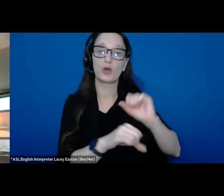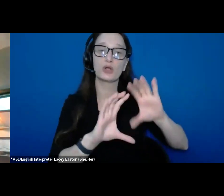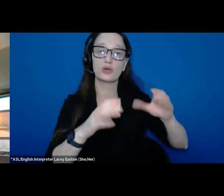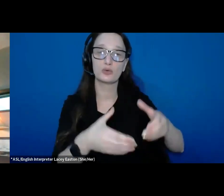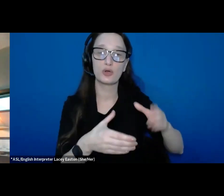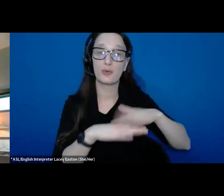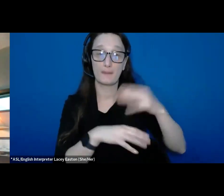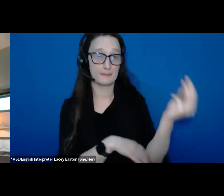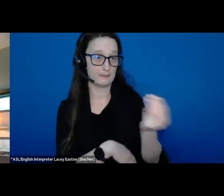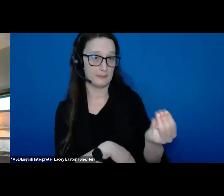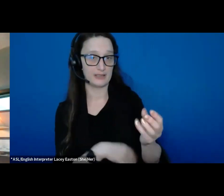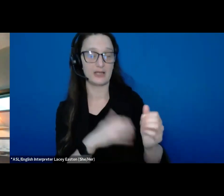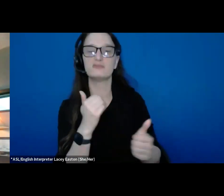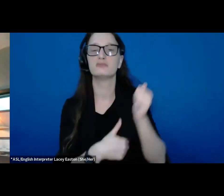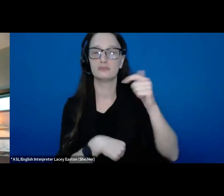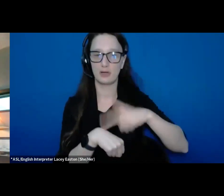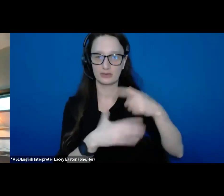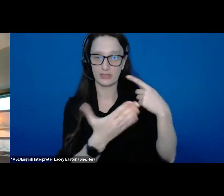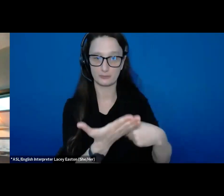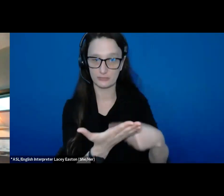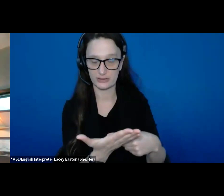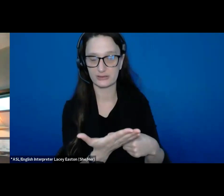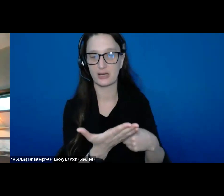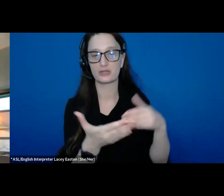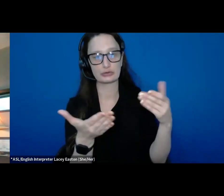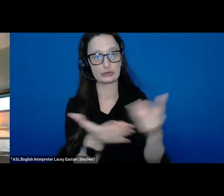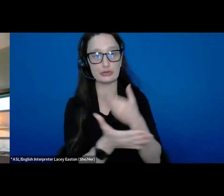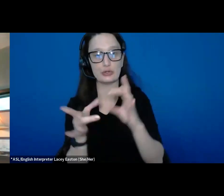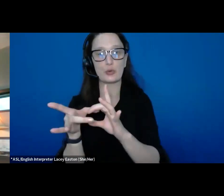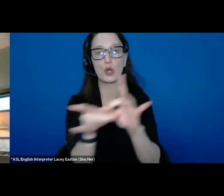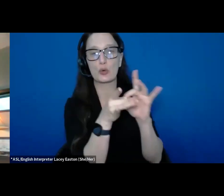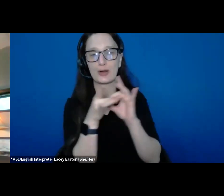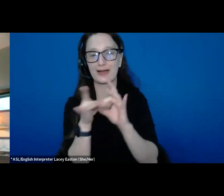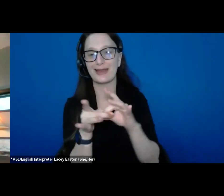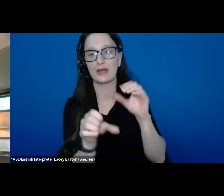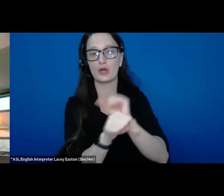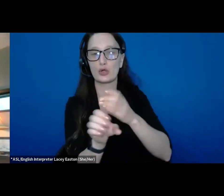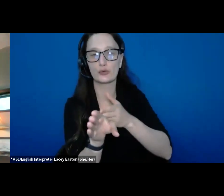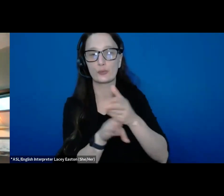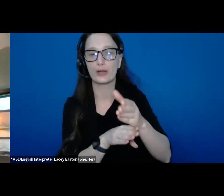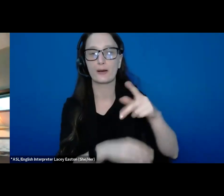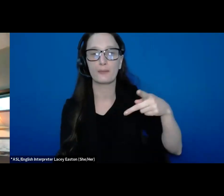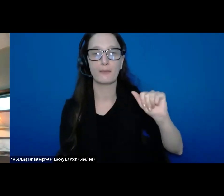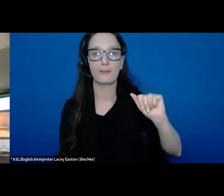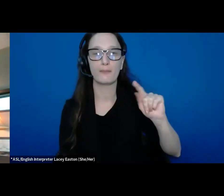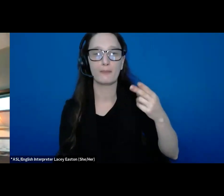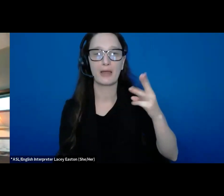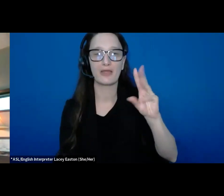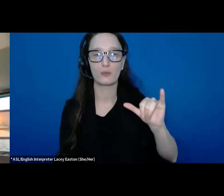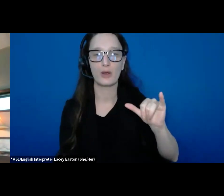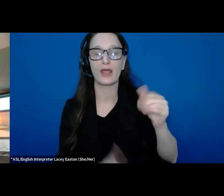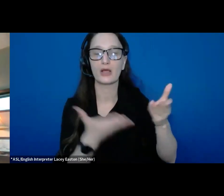majority of the time was spent discussing the new coordinated career pathways service code. So that is